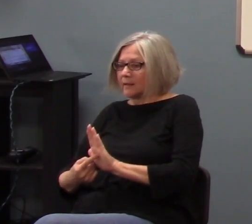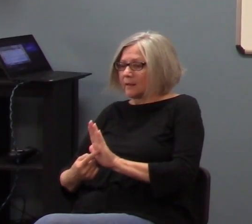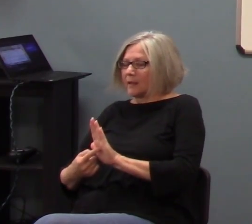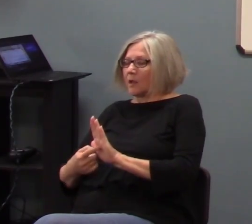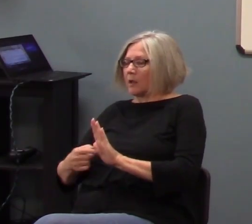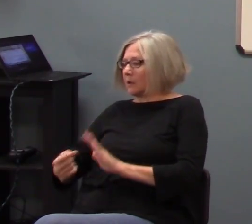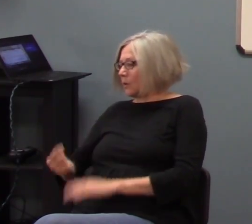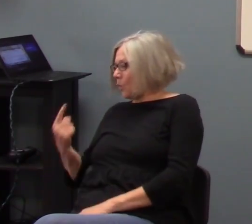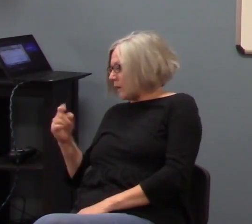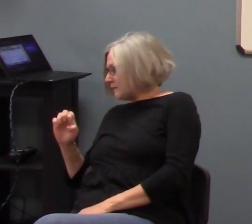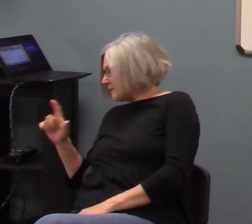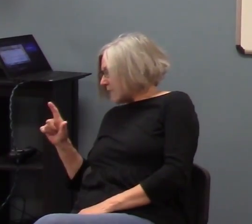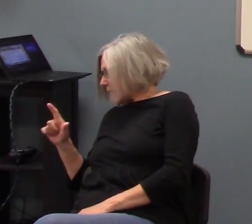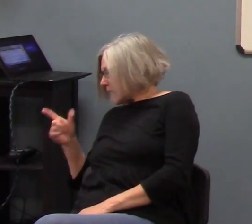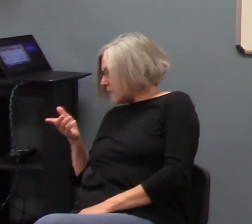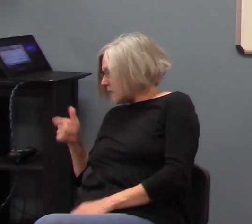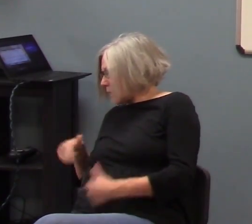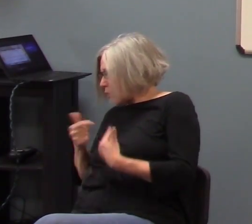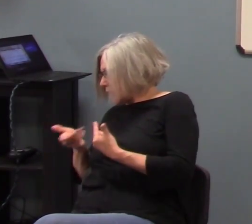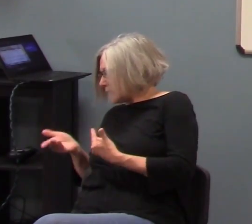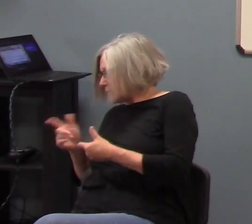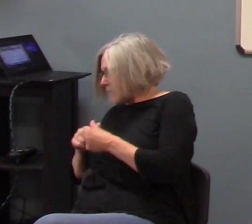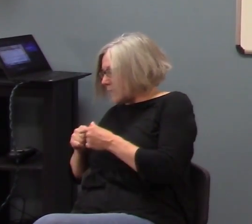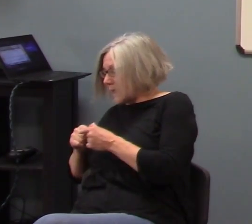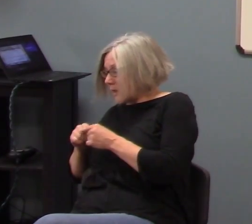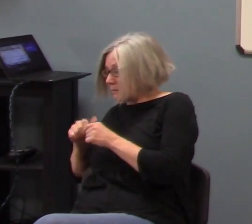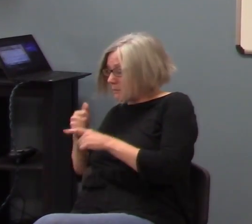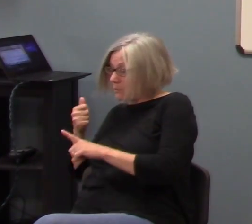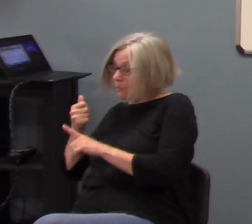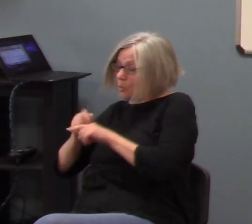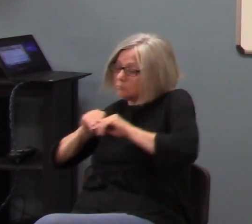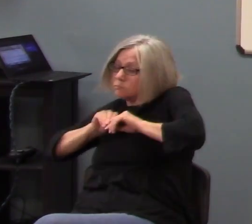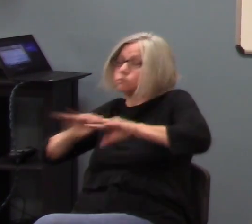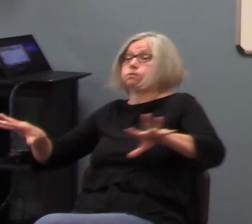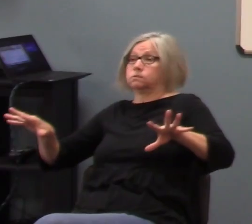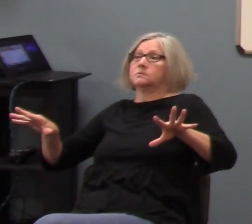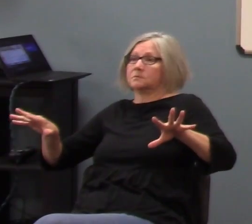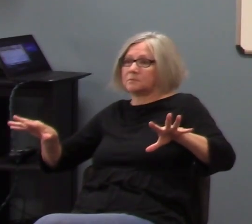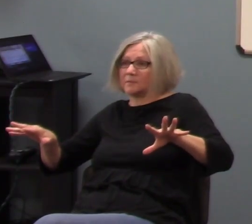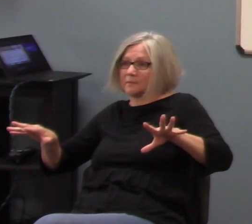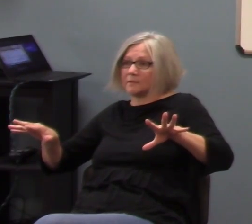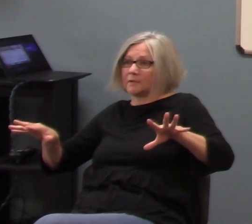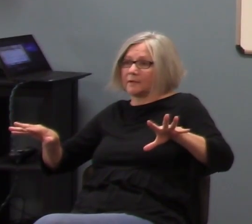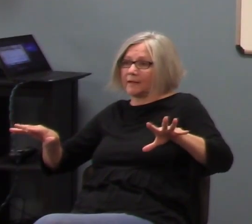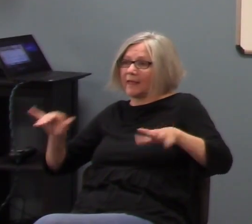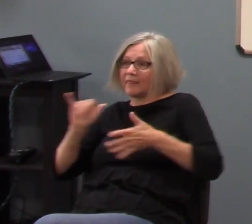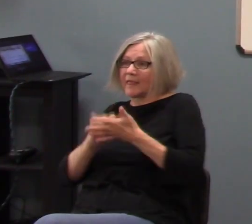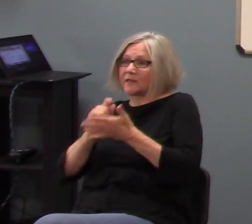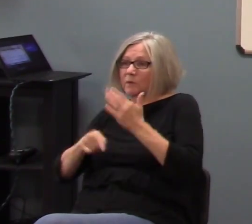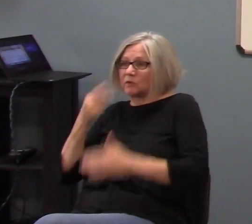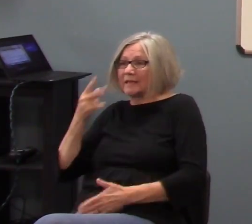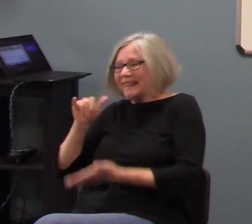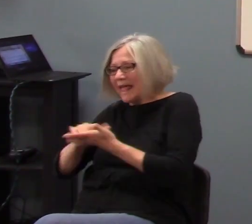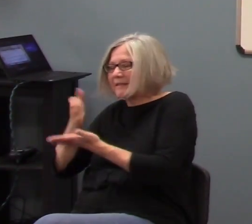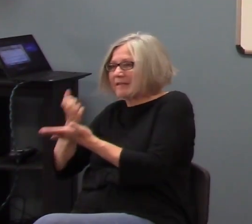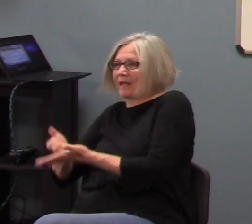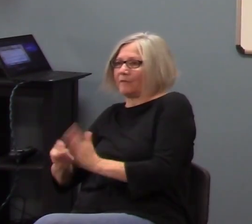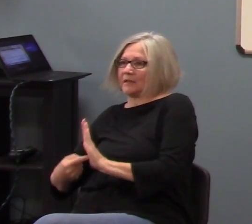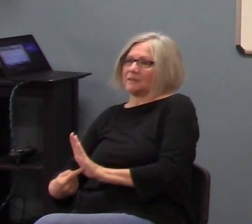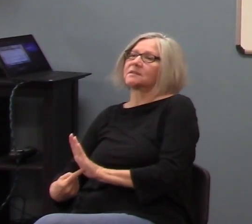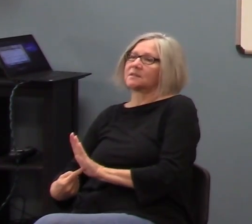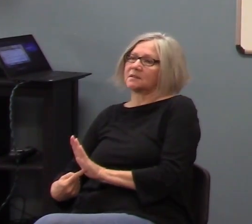was one-celled organism and then all these multi-celled organisms. And that's all we see. So that's what the evidence actually